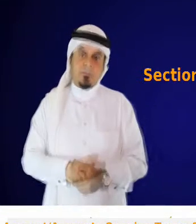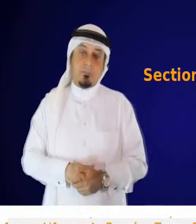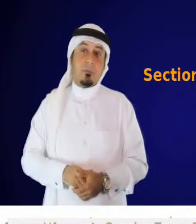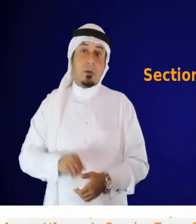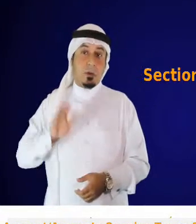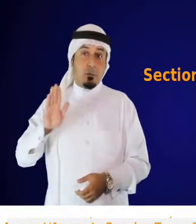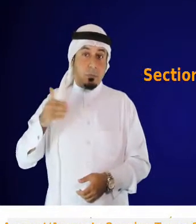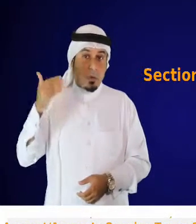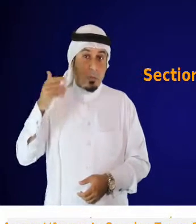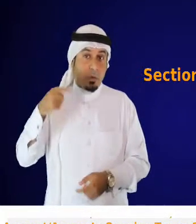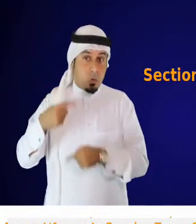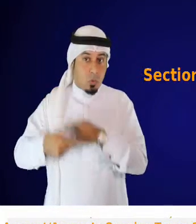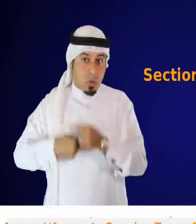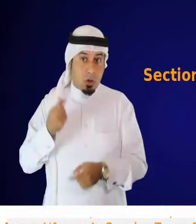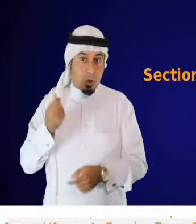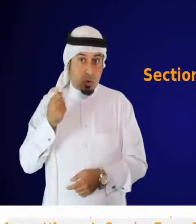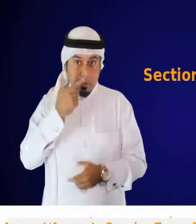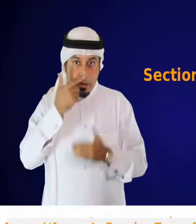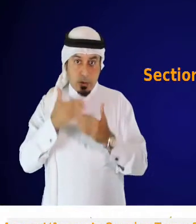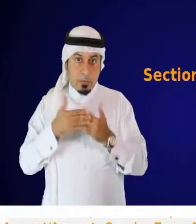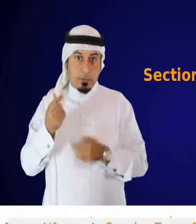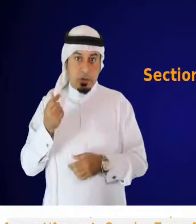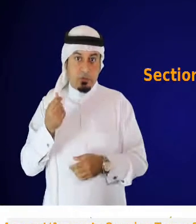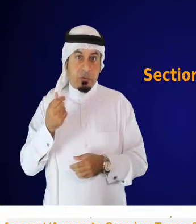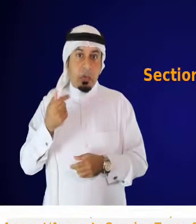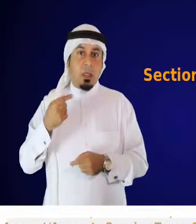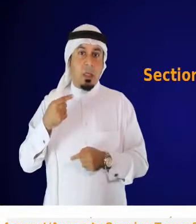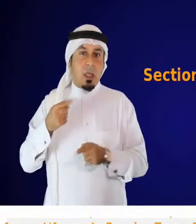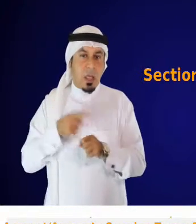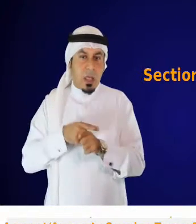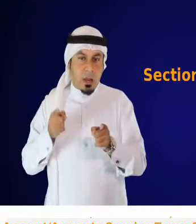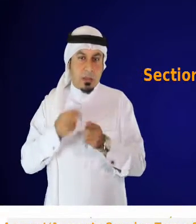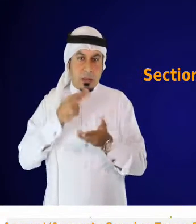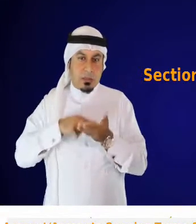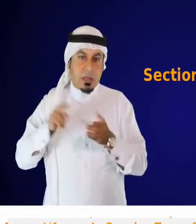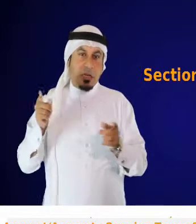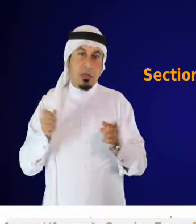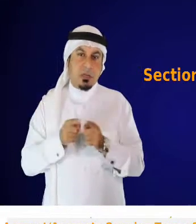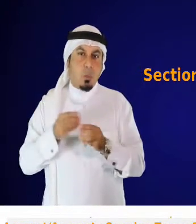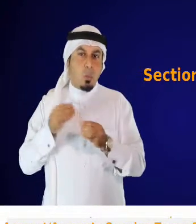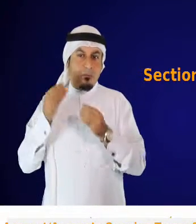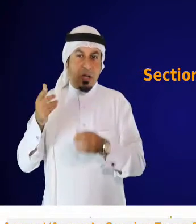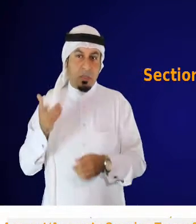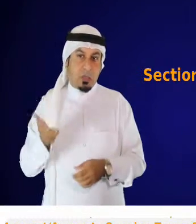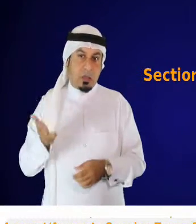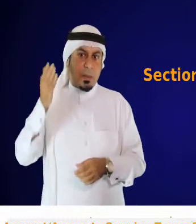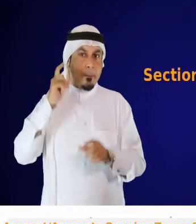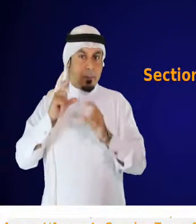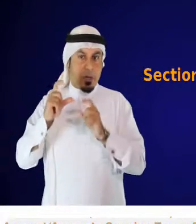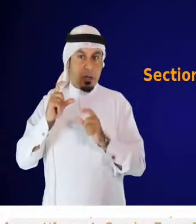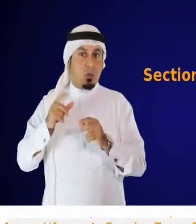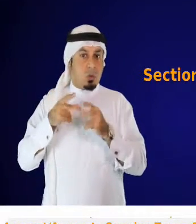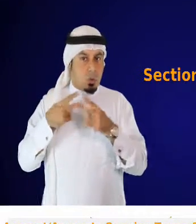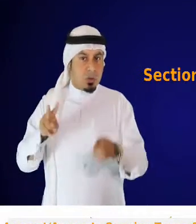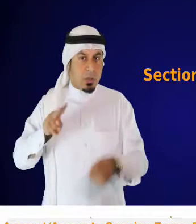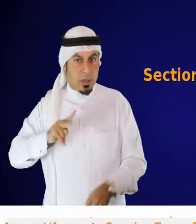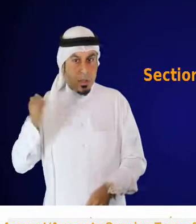damage occasioned by any error or inaccuracy in such a statement. The customer shall not hold the bank liable for any